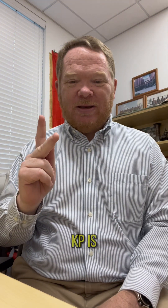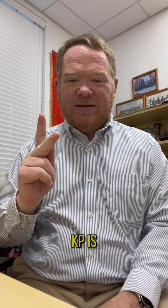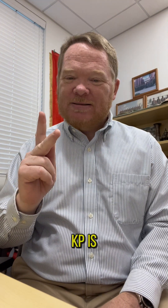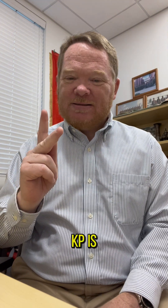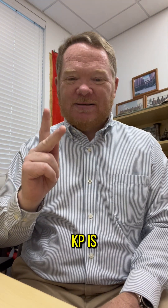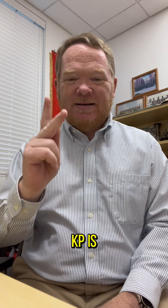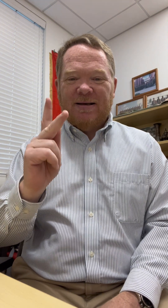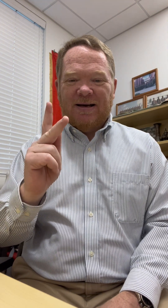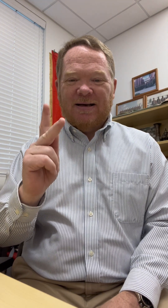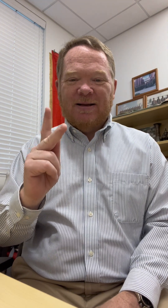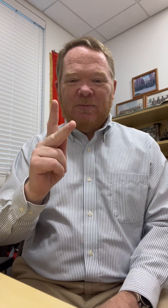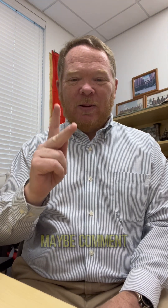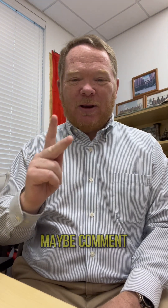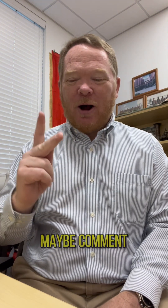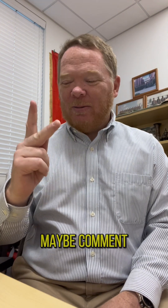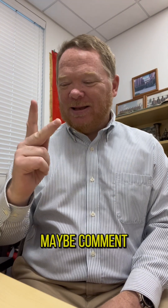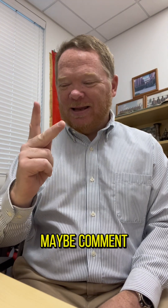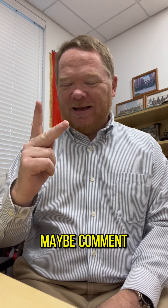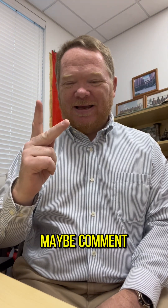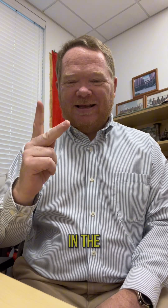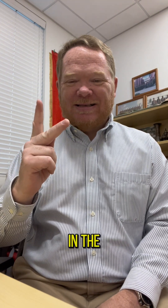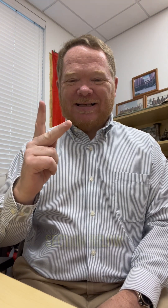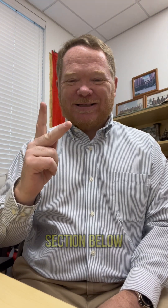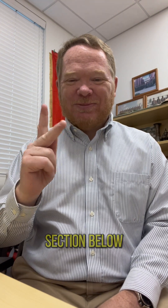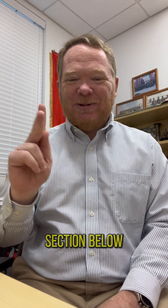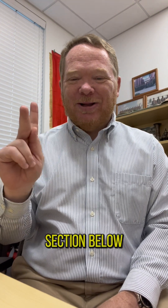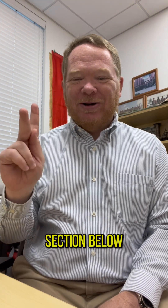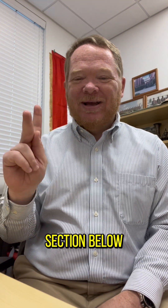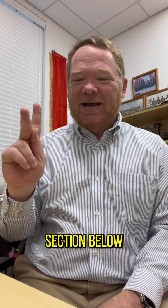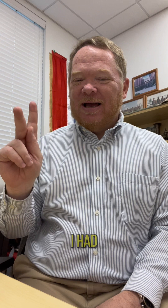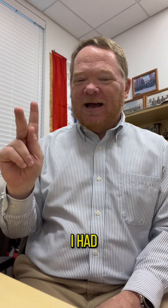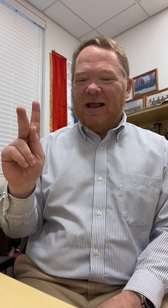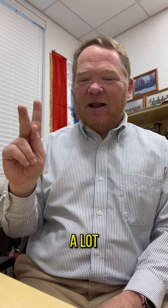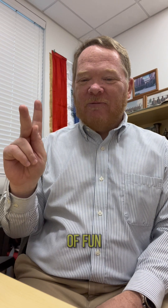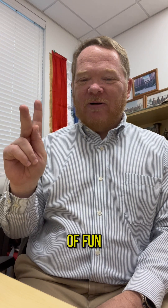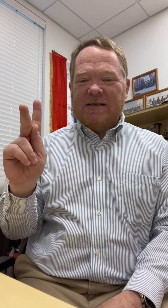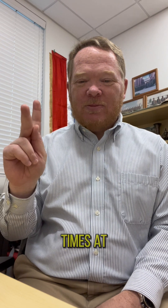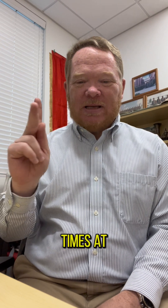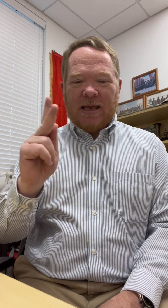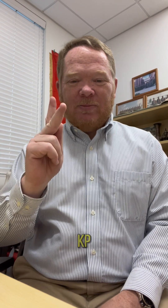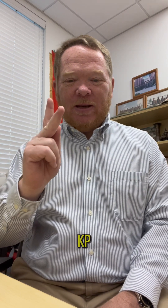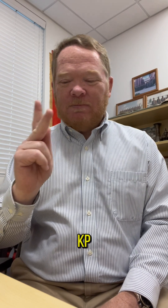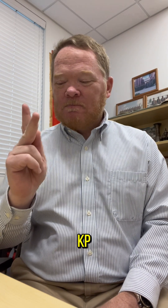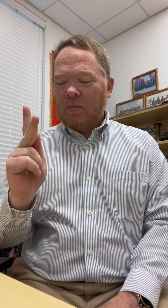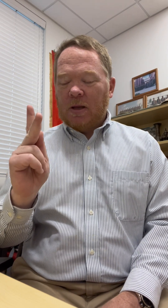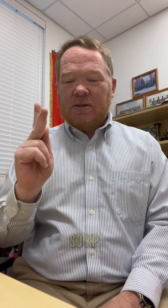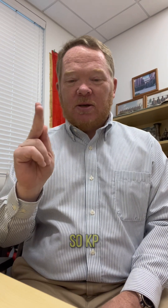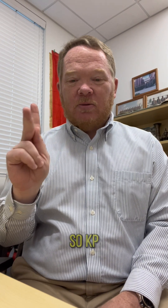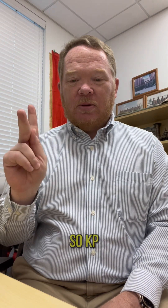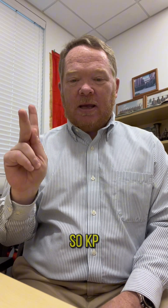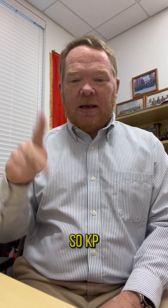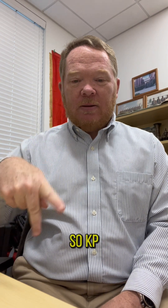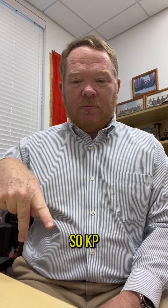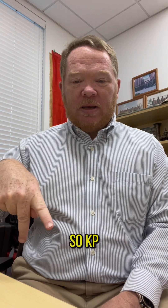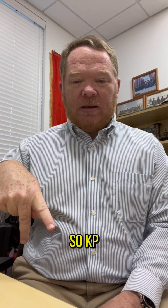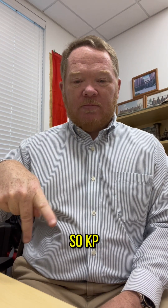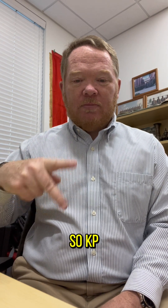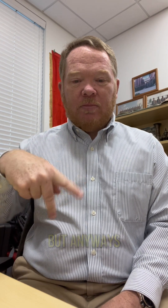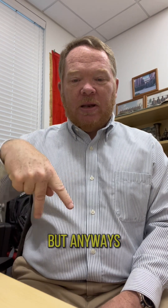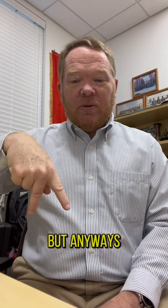is. Maybe you can comment in the section below. I had a lot of fun times at KP. So KP. But anyways,